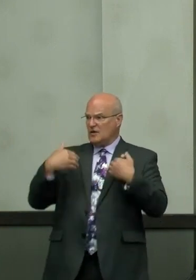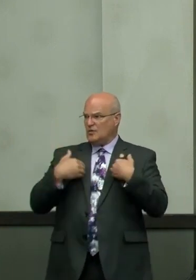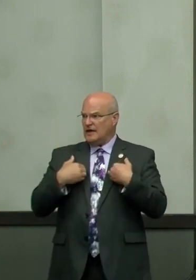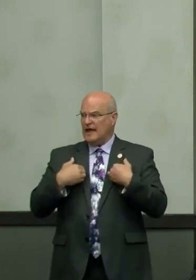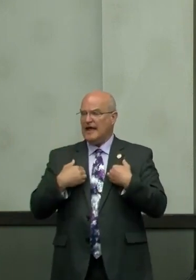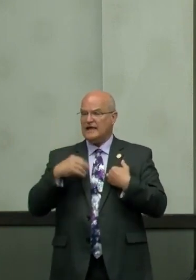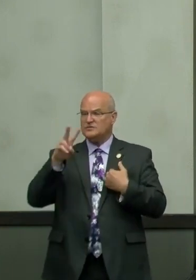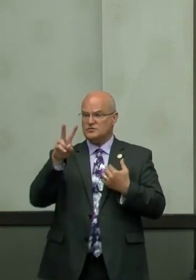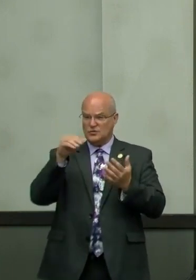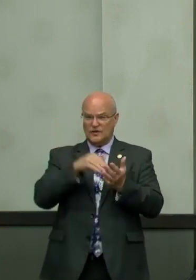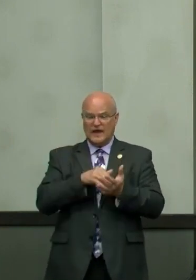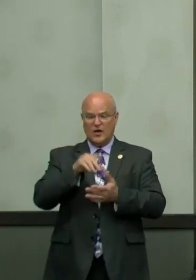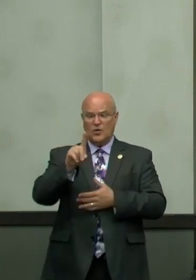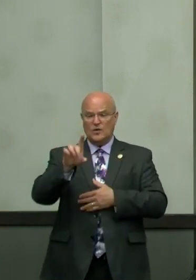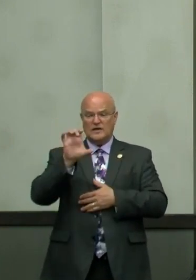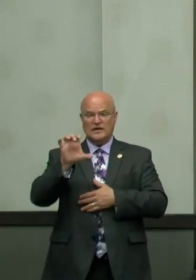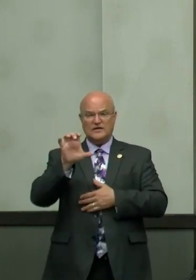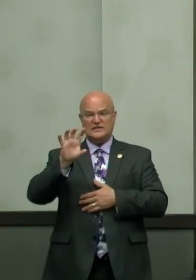have